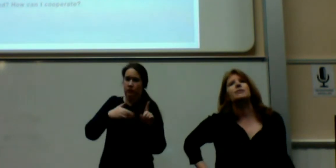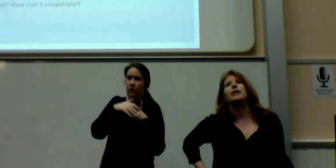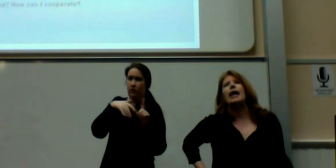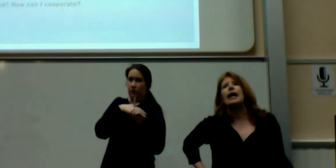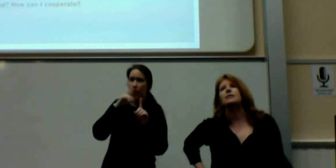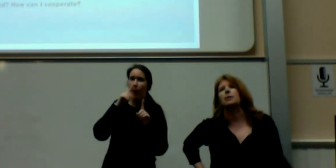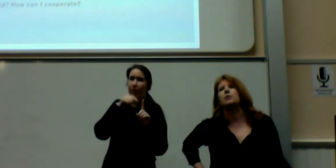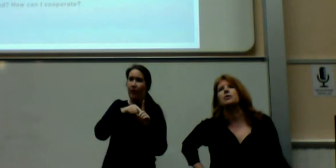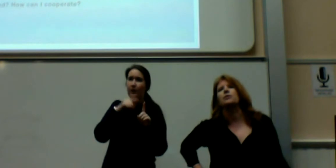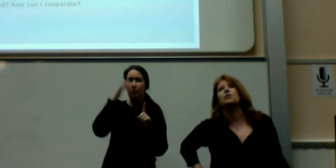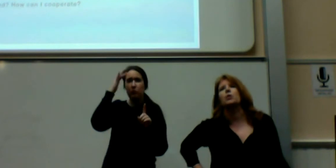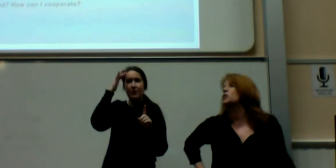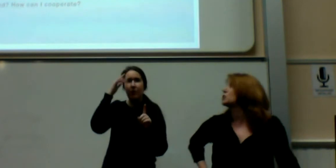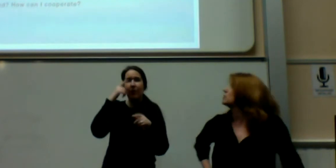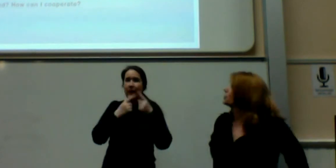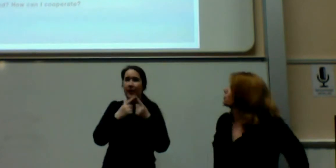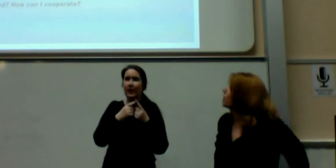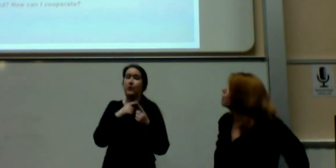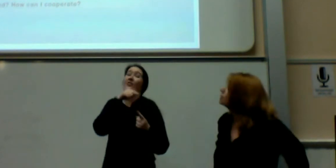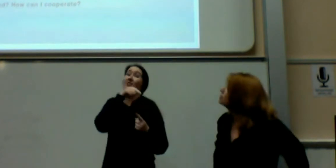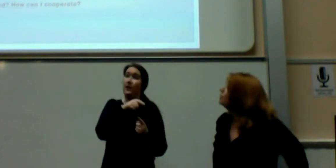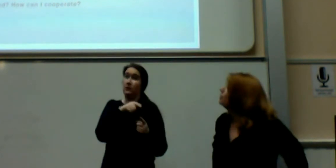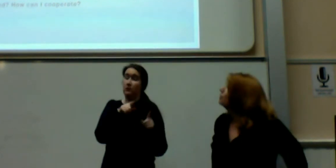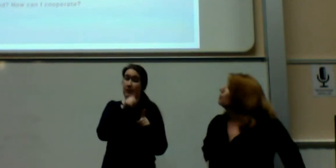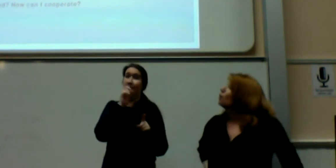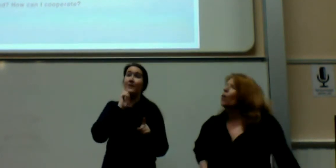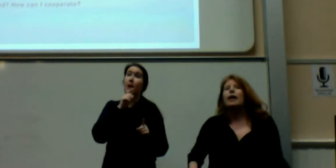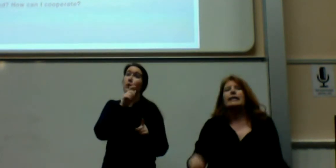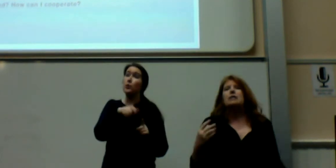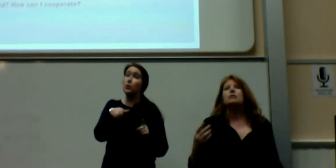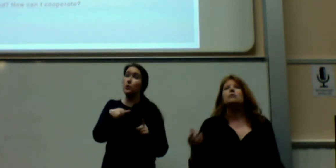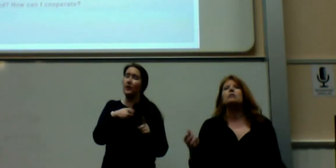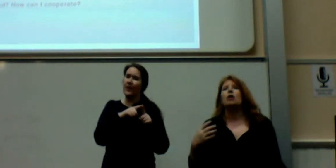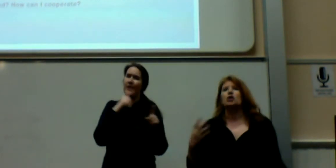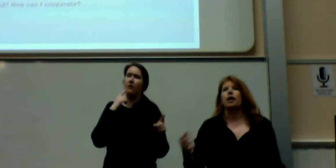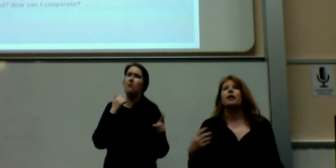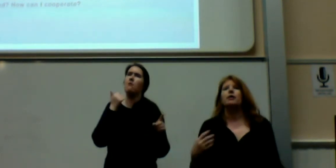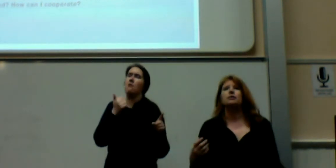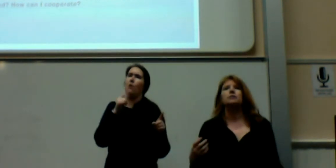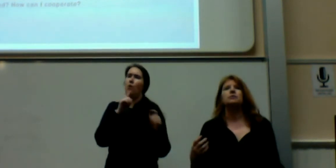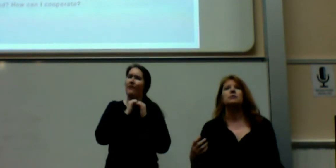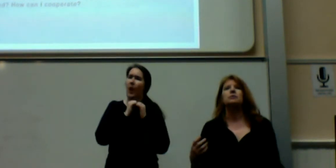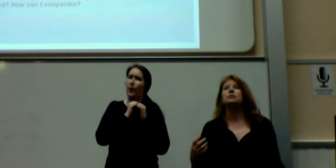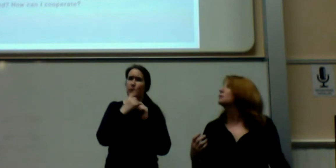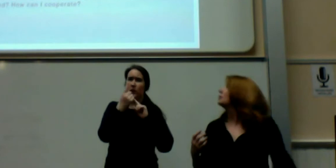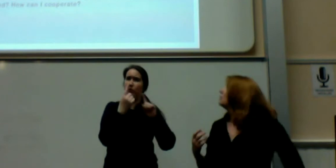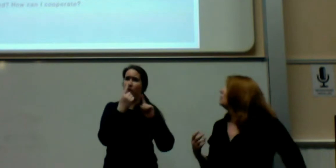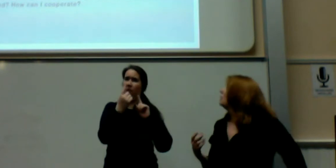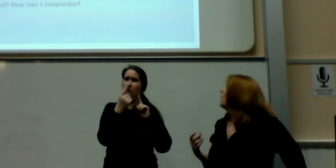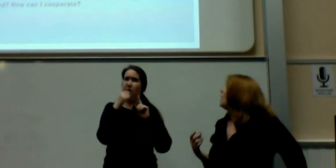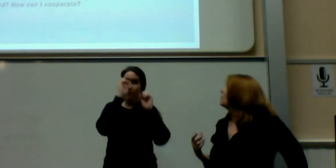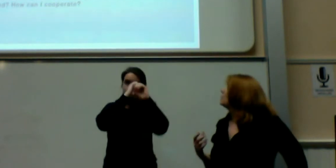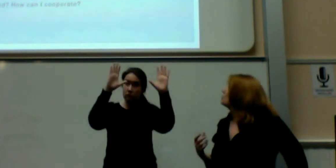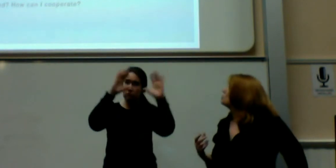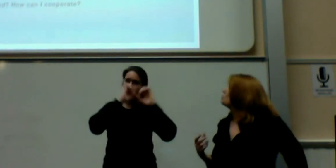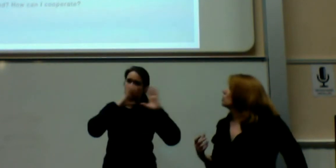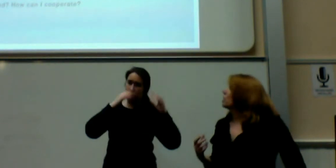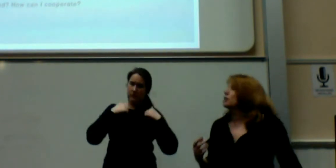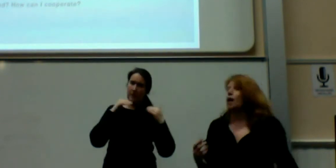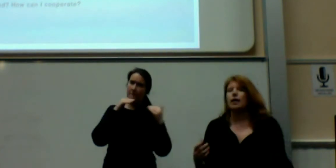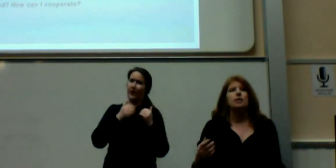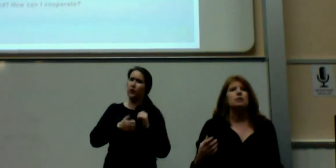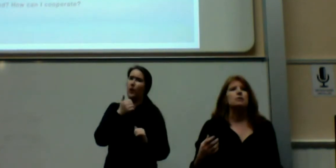this capacity asks themselves questions such as, what ideals are shared? How can